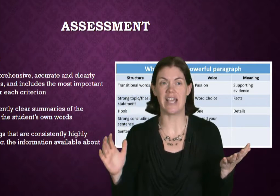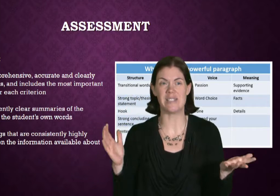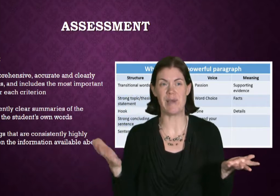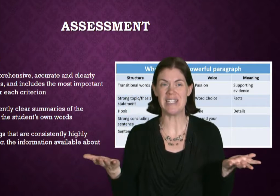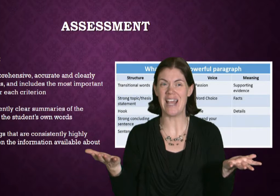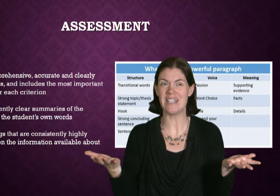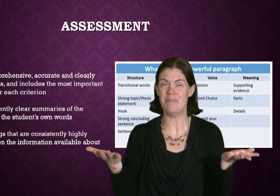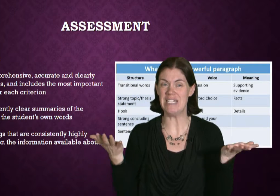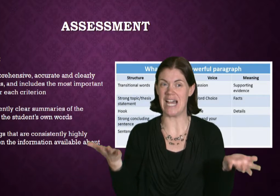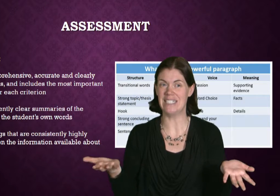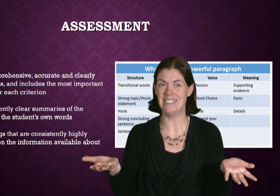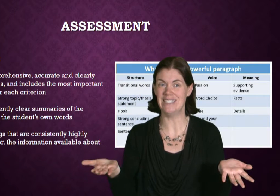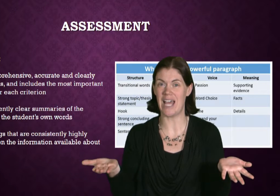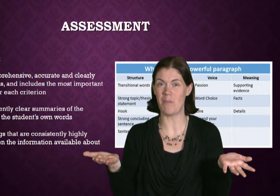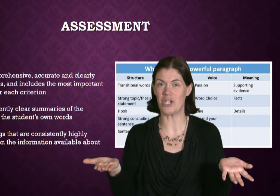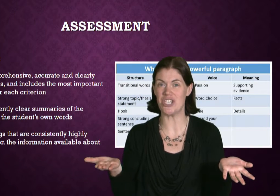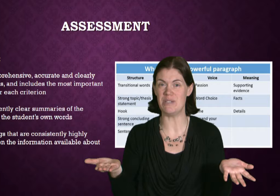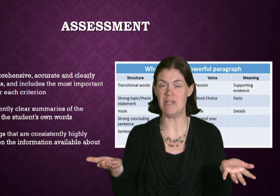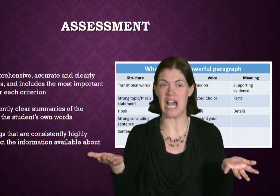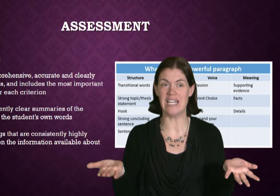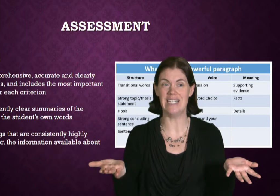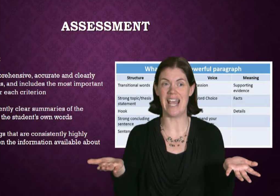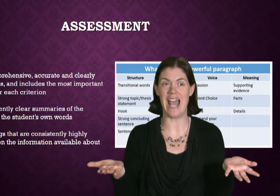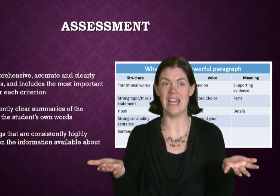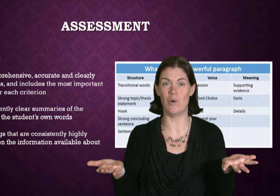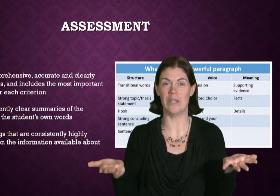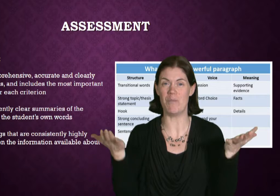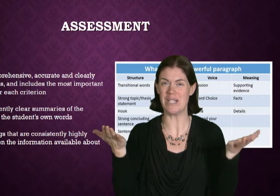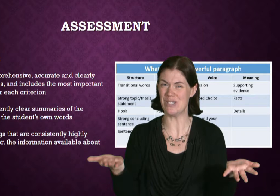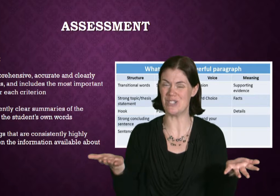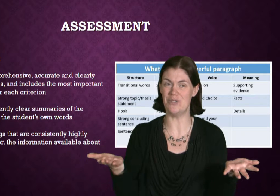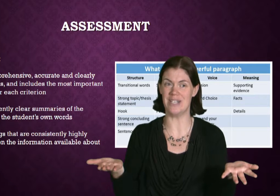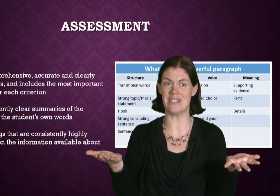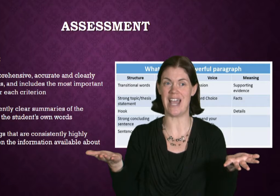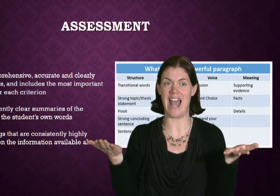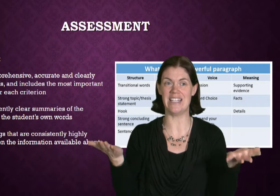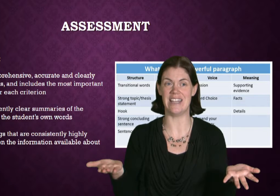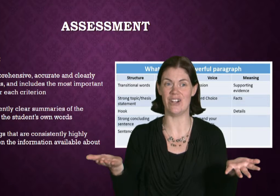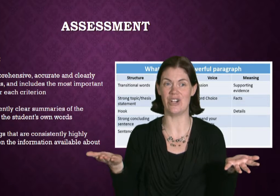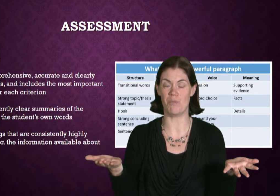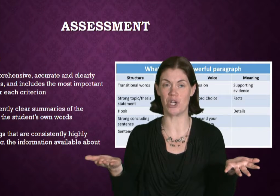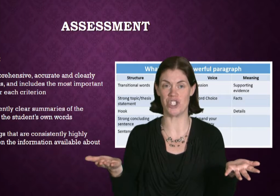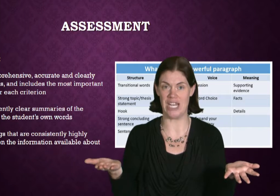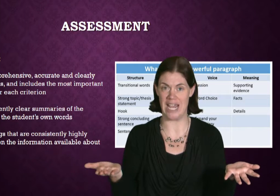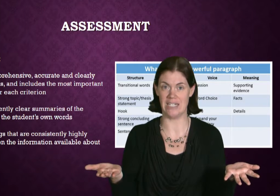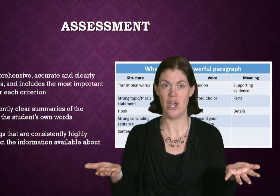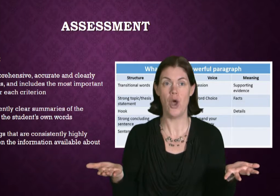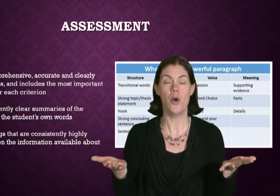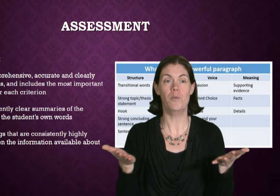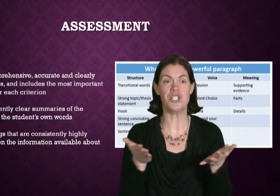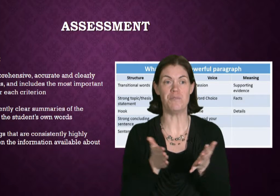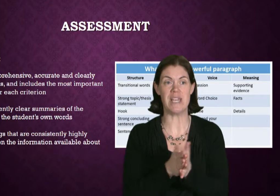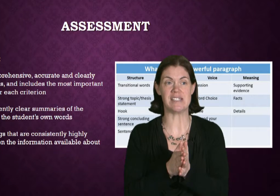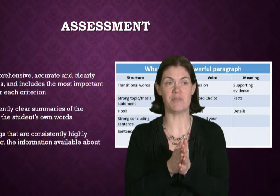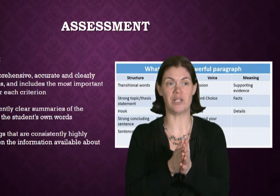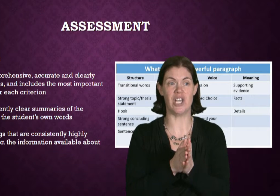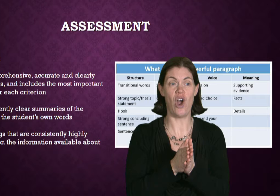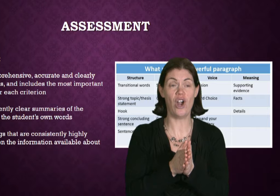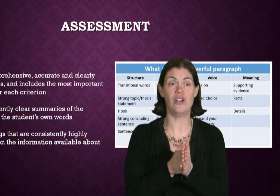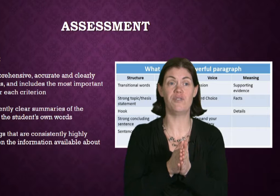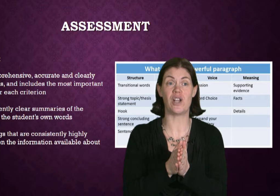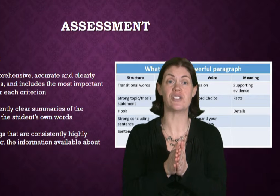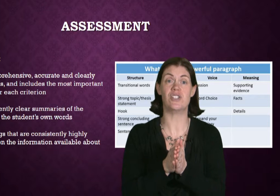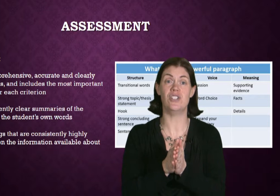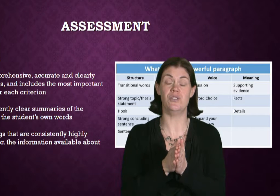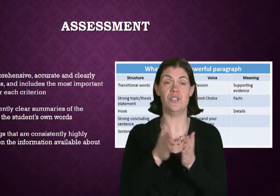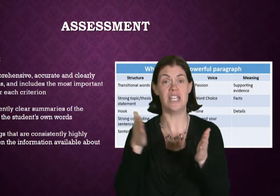and I expected that to be done, that worksheet to be done, and only one student handed their worksheet in, which makes it really